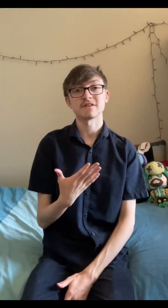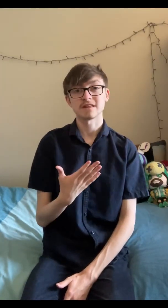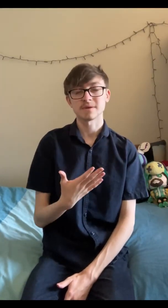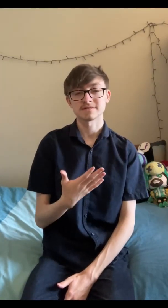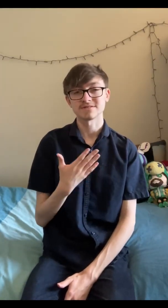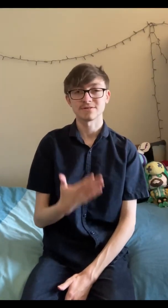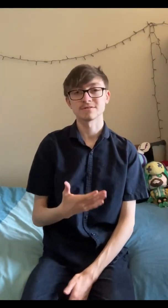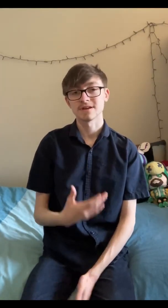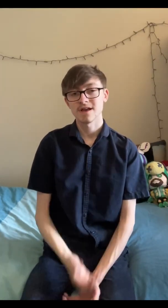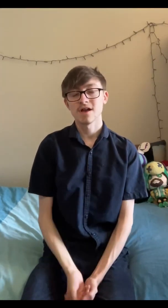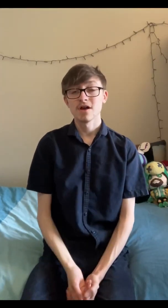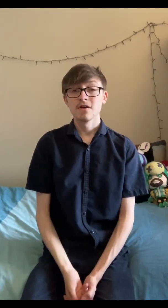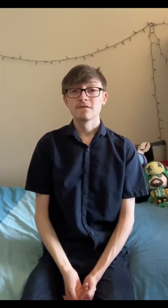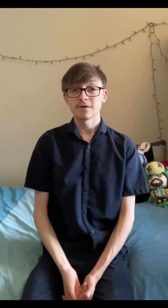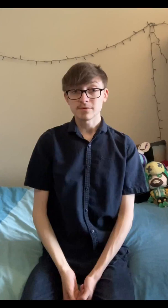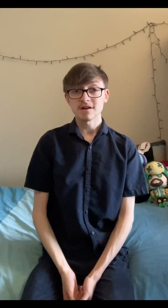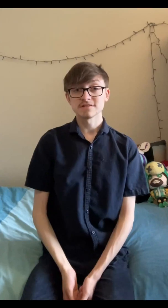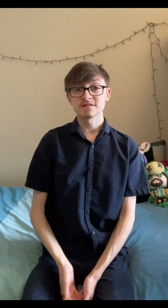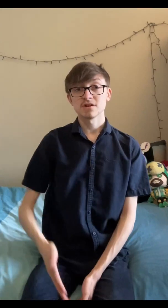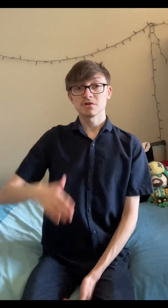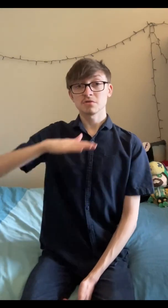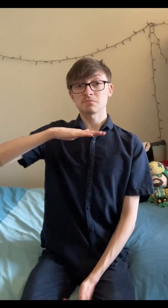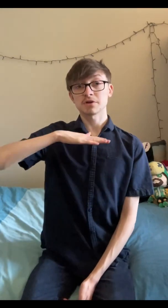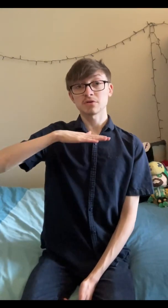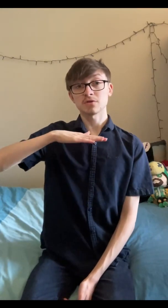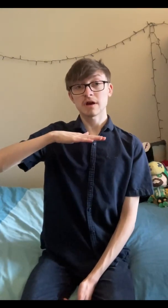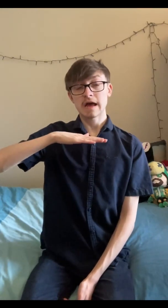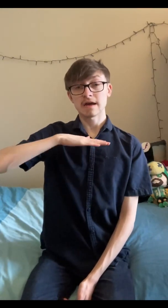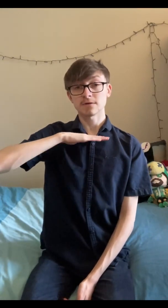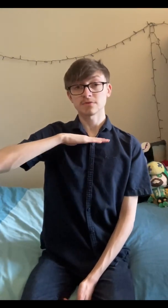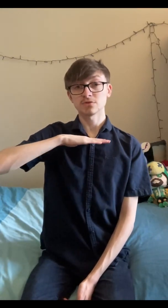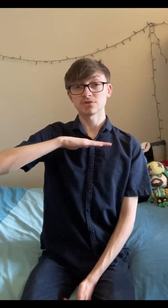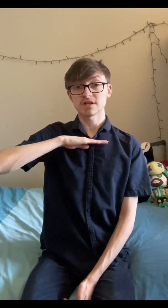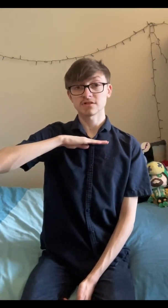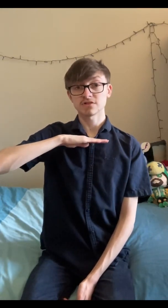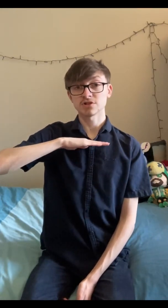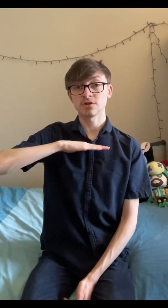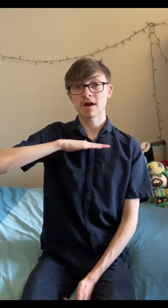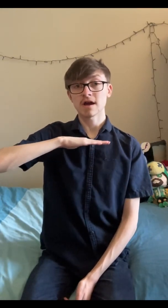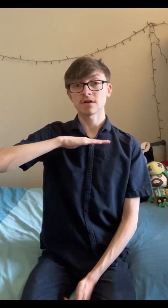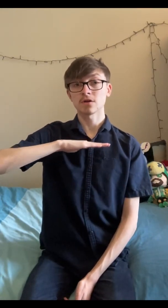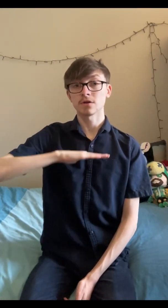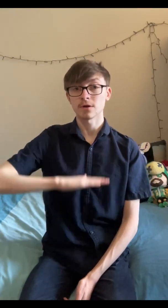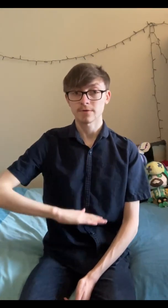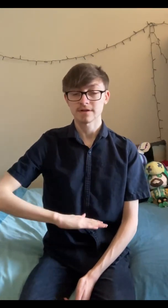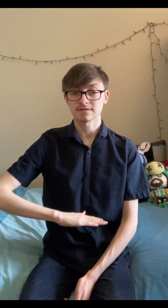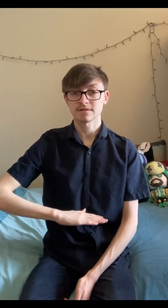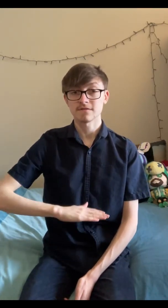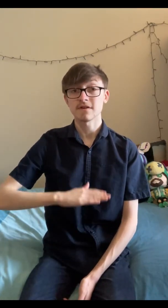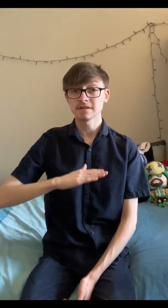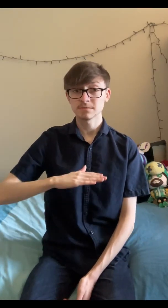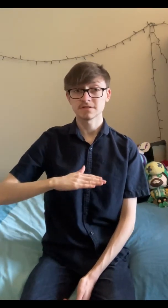the message along. For depressed, bring your hand up to your chest like so and lower it. Very similar to